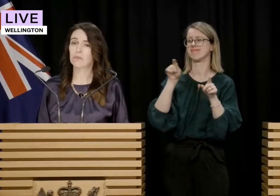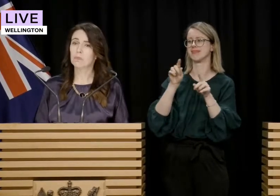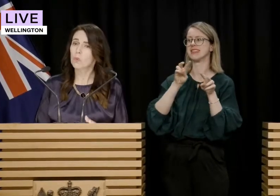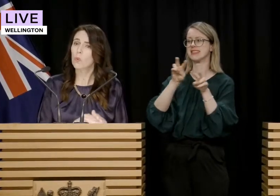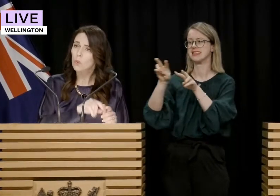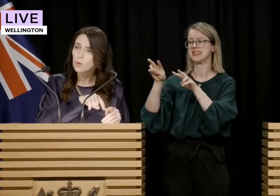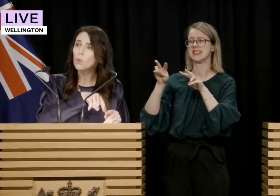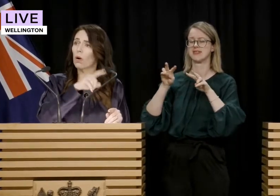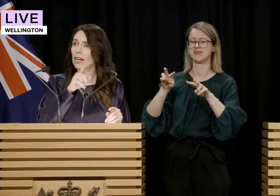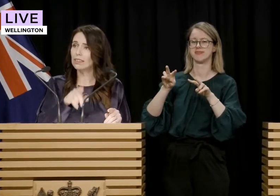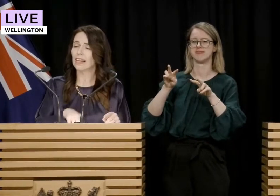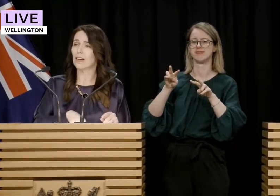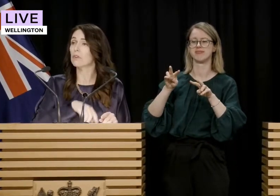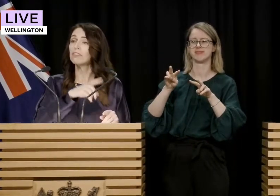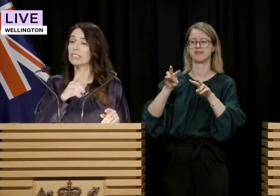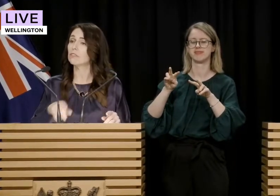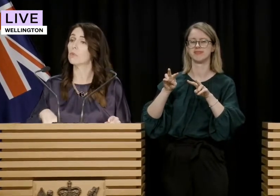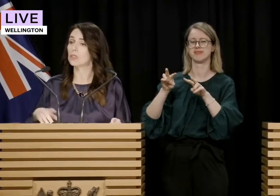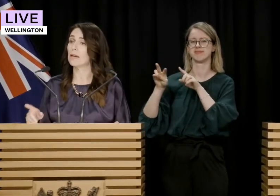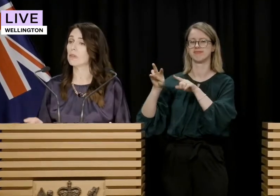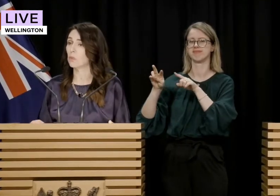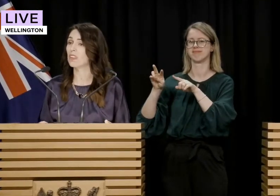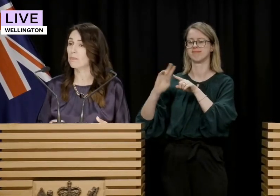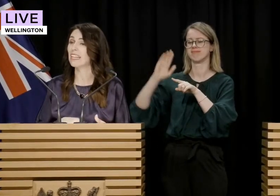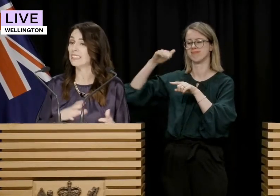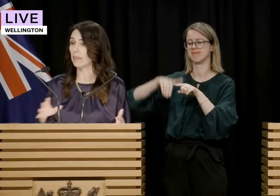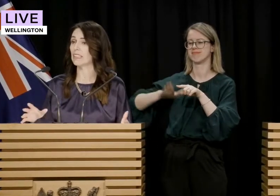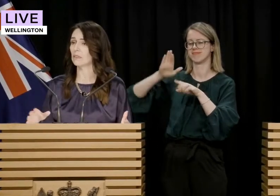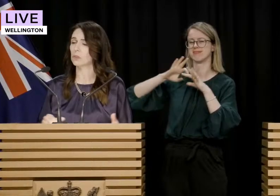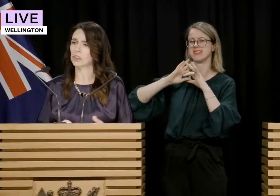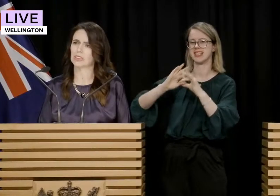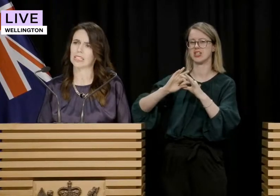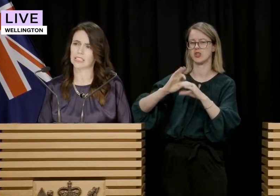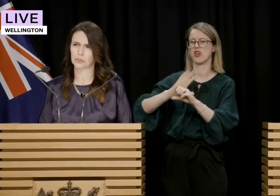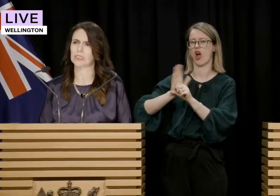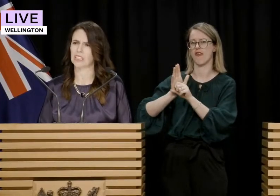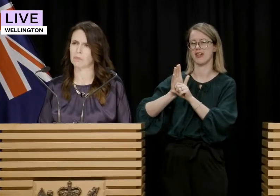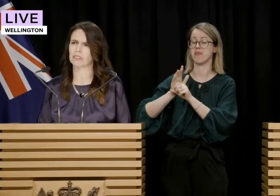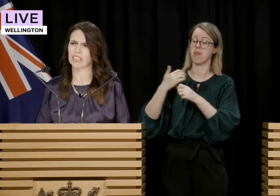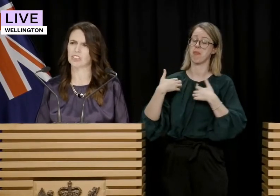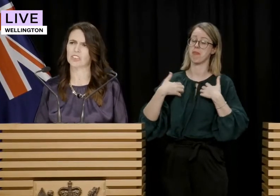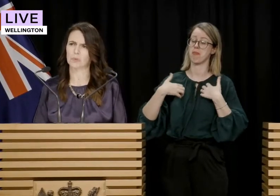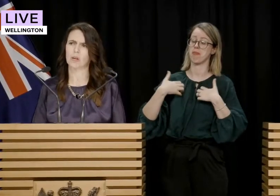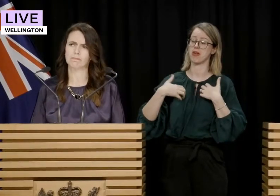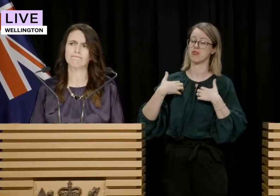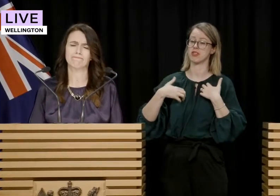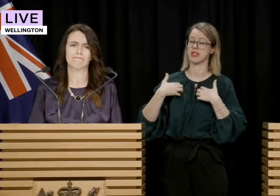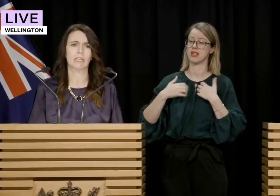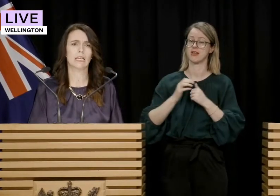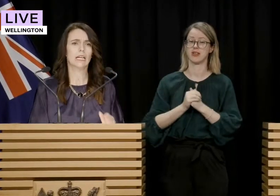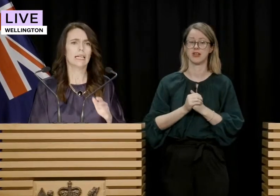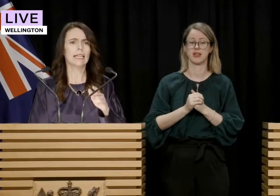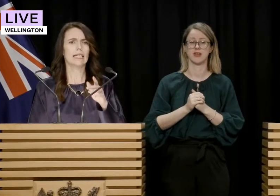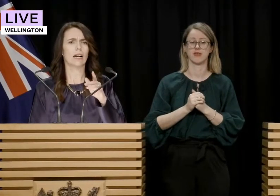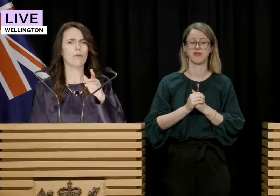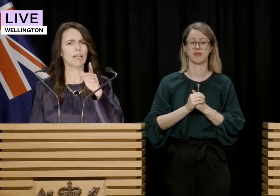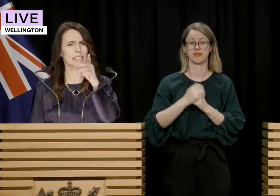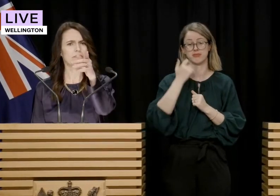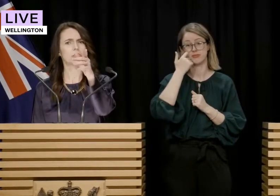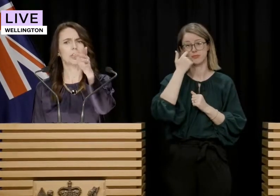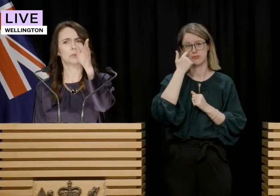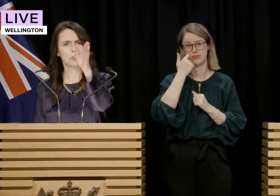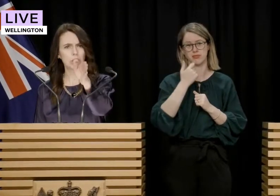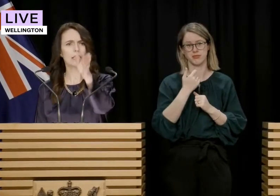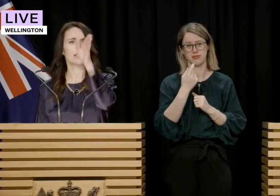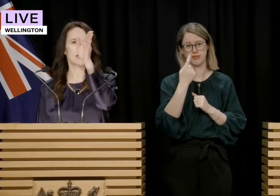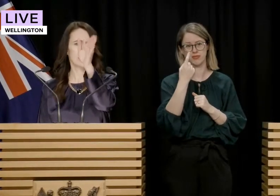pattern quite reflective of what's happened with the pandemic, which is an interesting observation as well. Yeah, I might